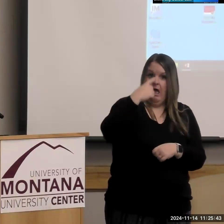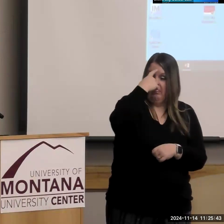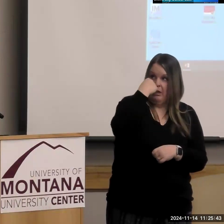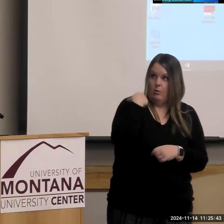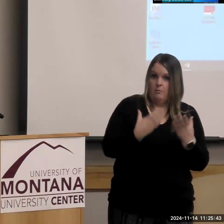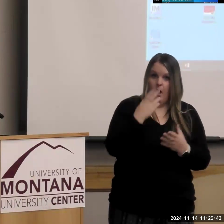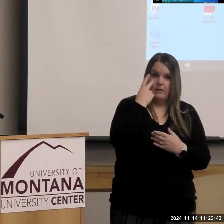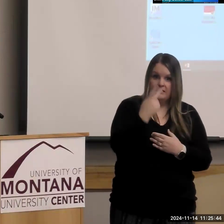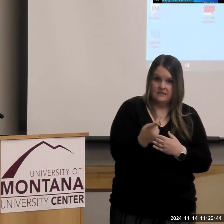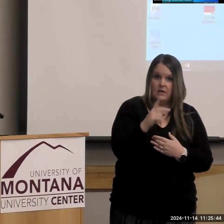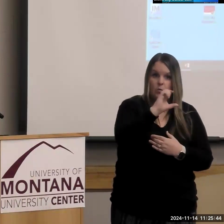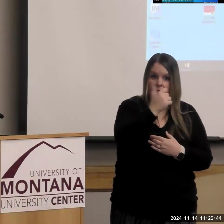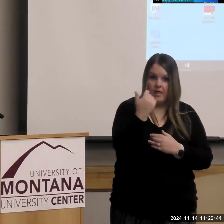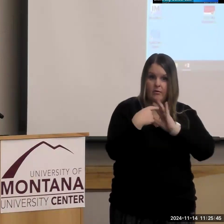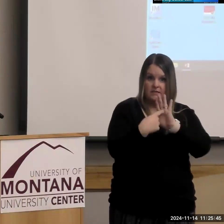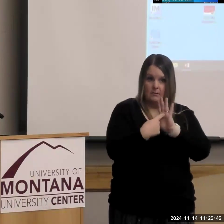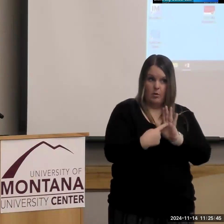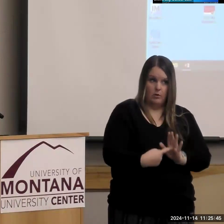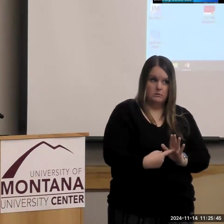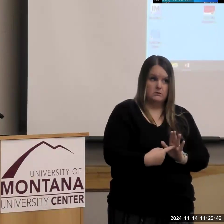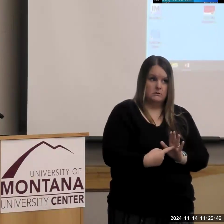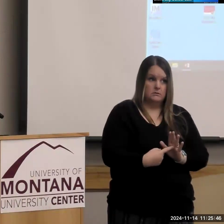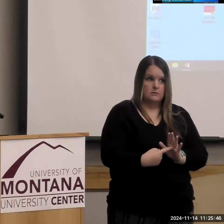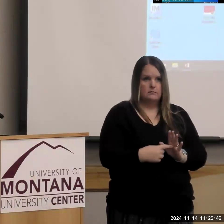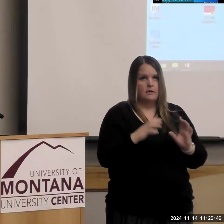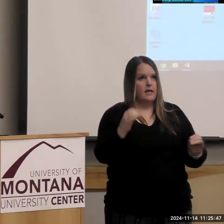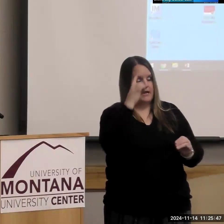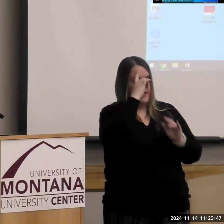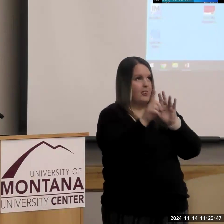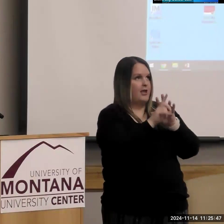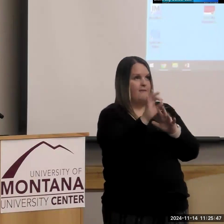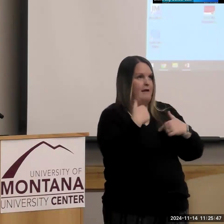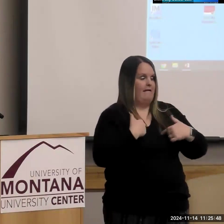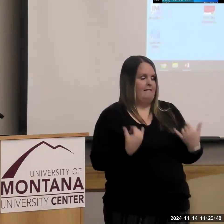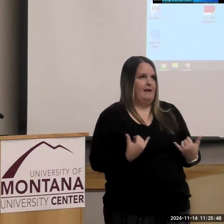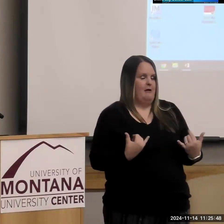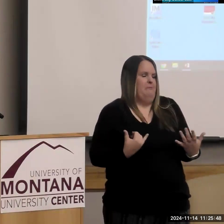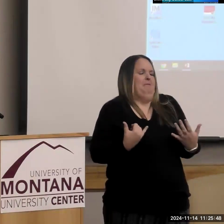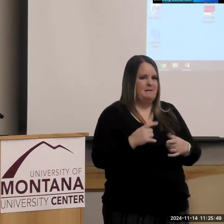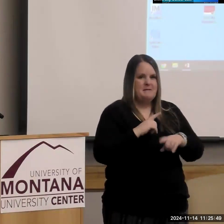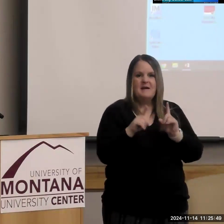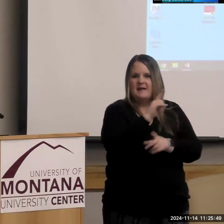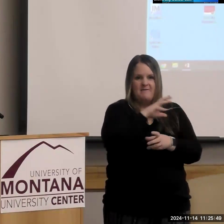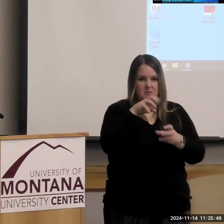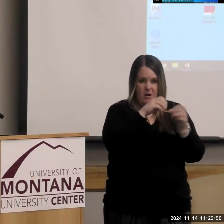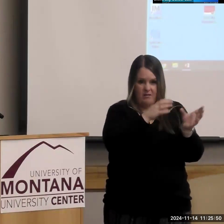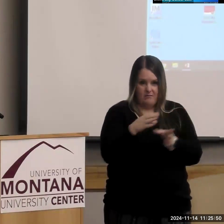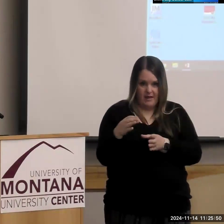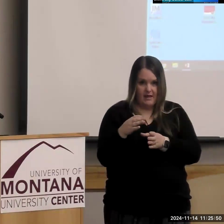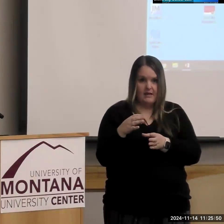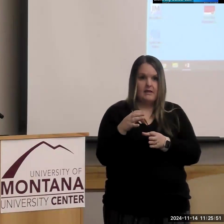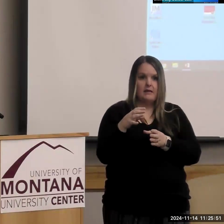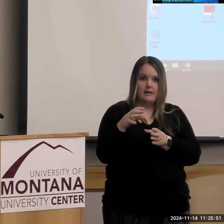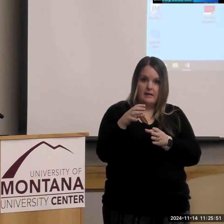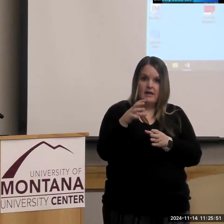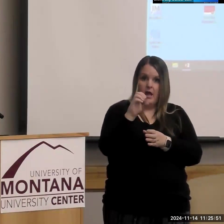with other examples, none of which I can think of right now. But yeah, if you're part of the plan, if there's an objective